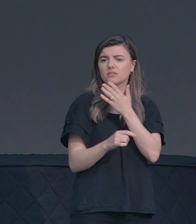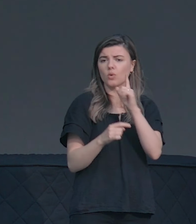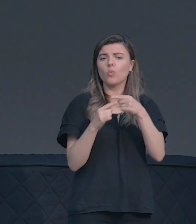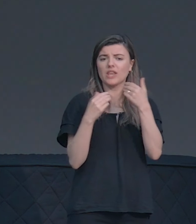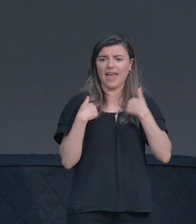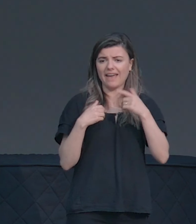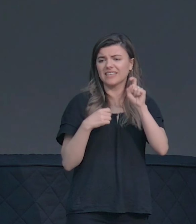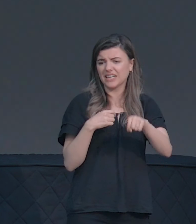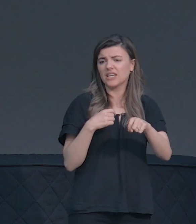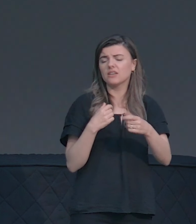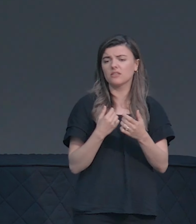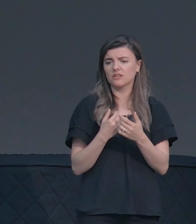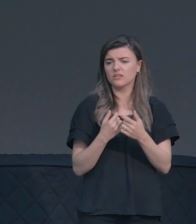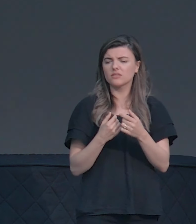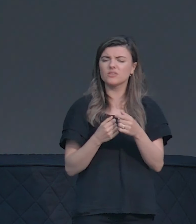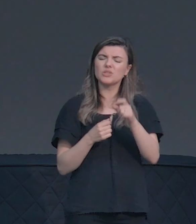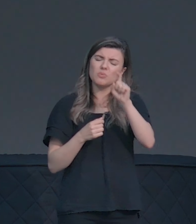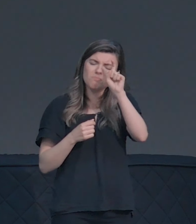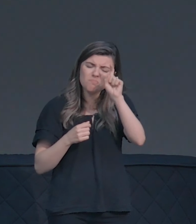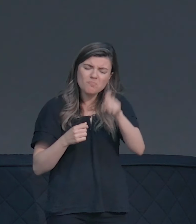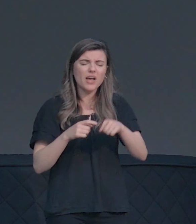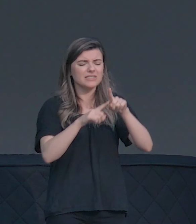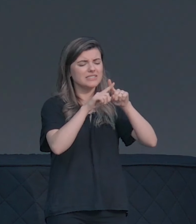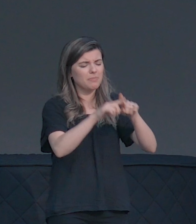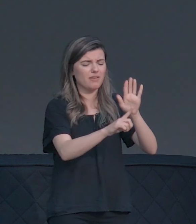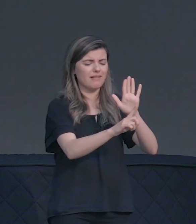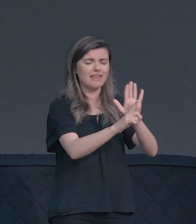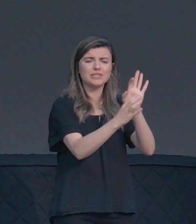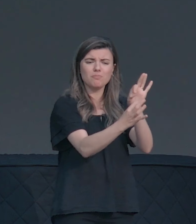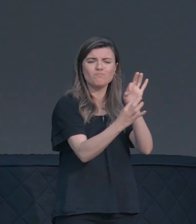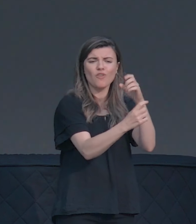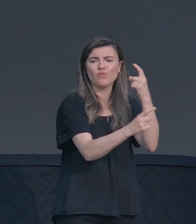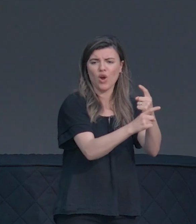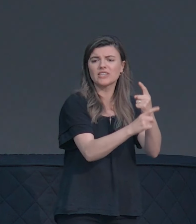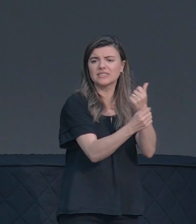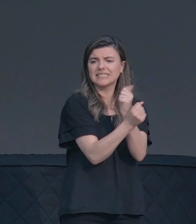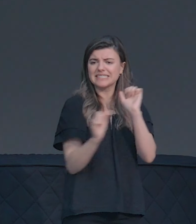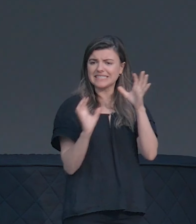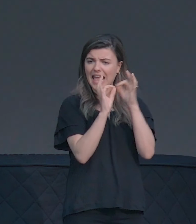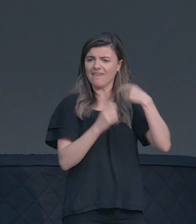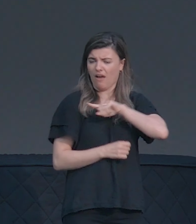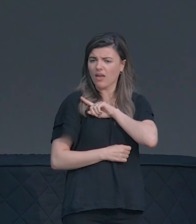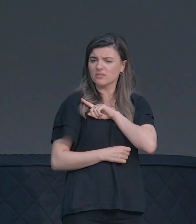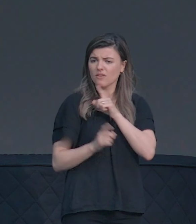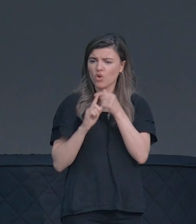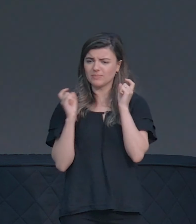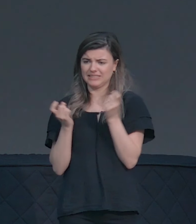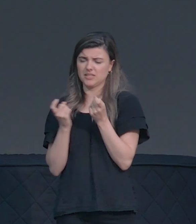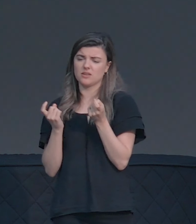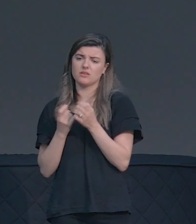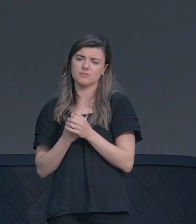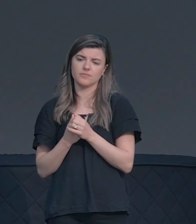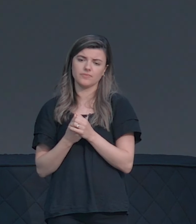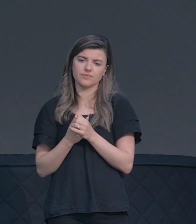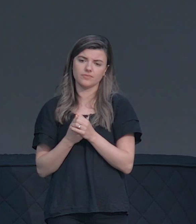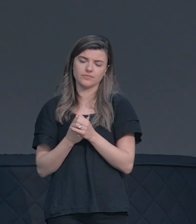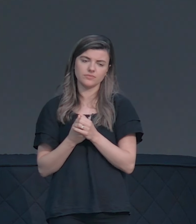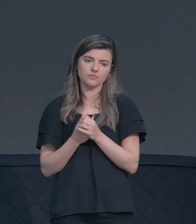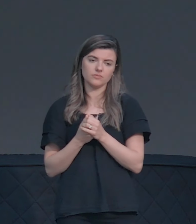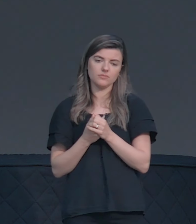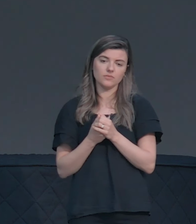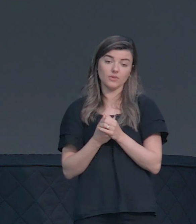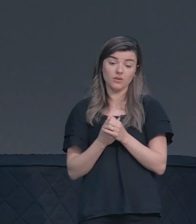need. We must rest in his righteousness to save us from our sin. Finally, as we